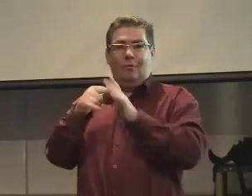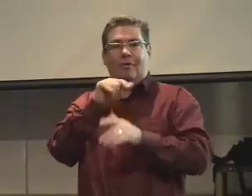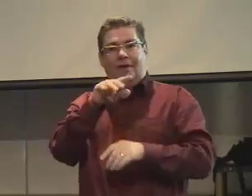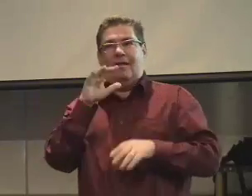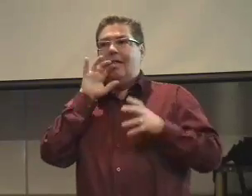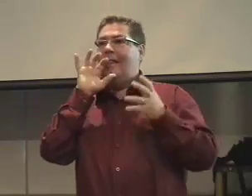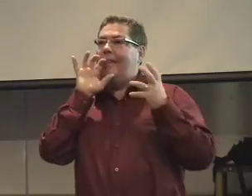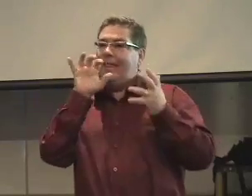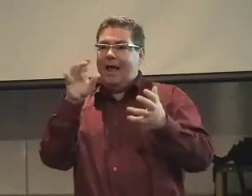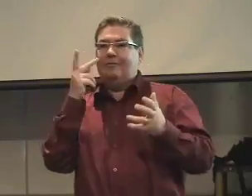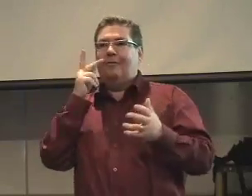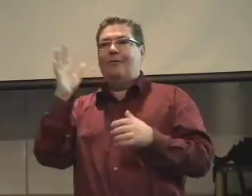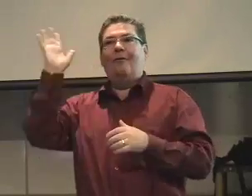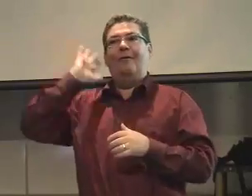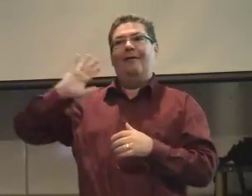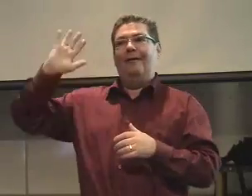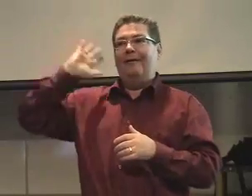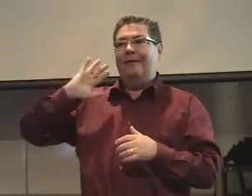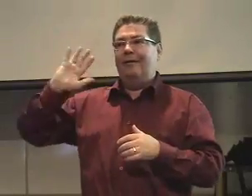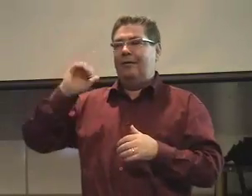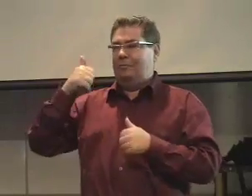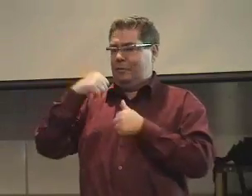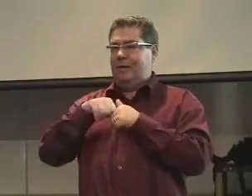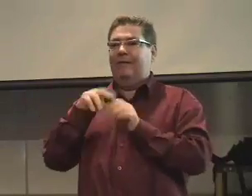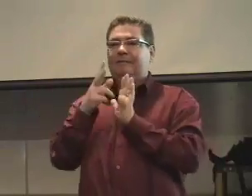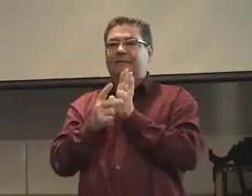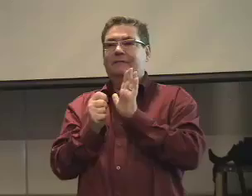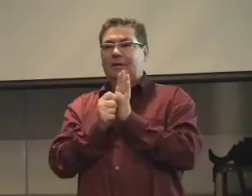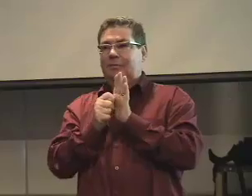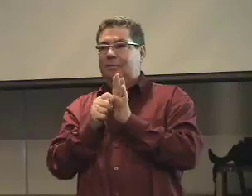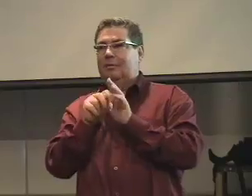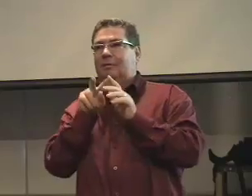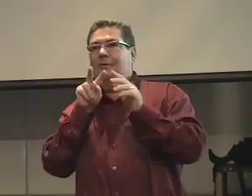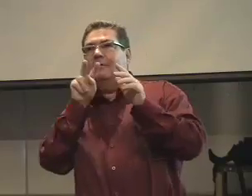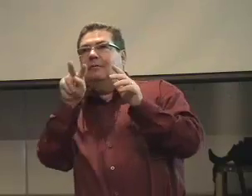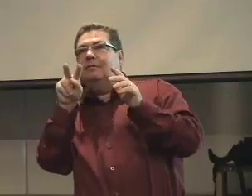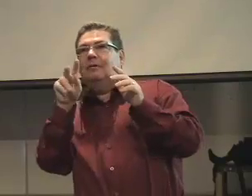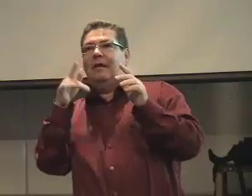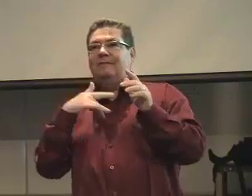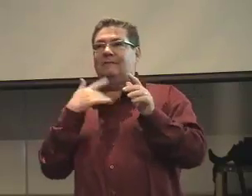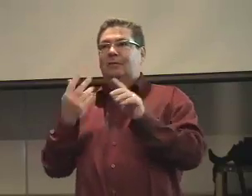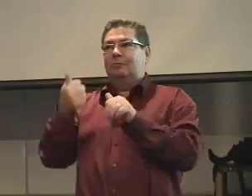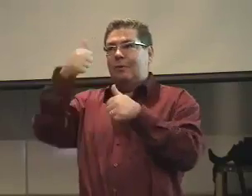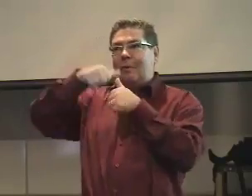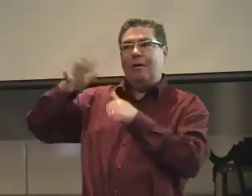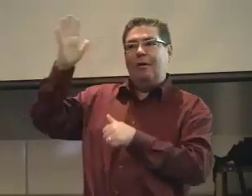it and talking about, I have a videotape of him looking at the tape and talking about how he felt back then and what it was like,